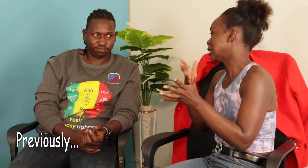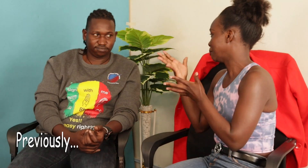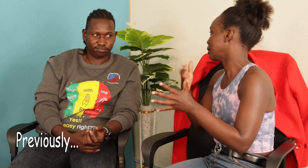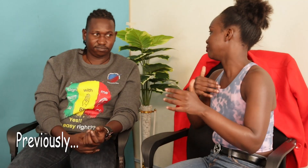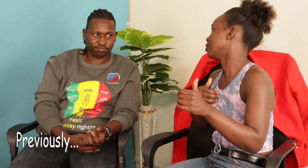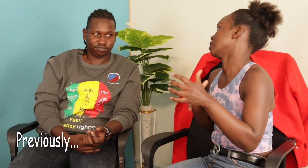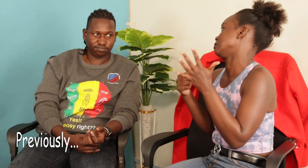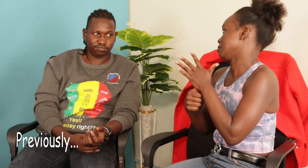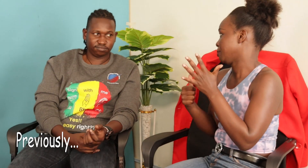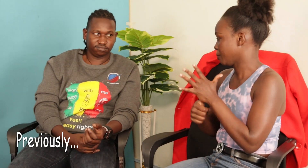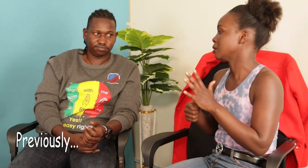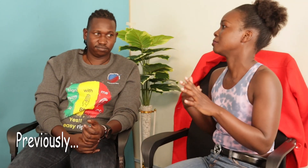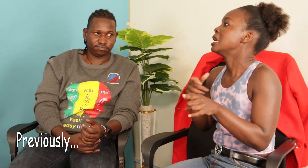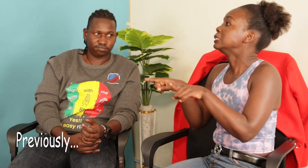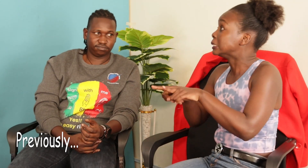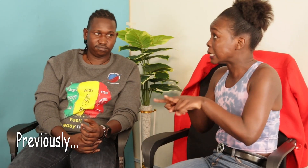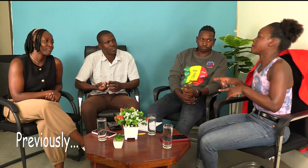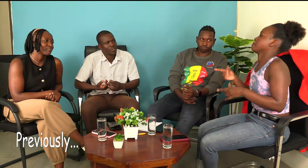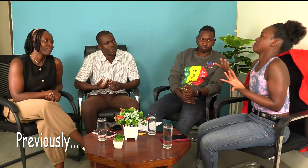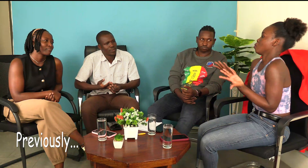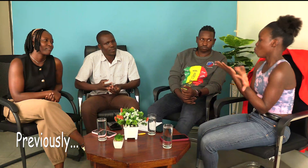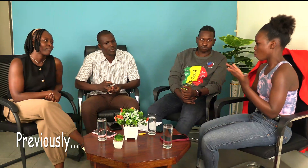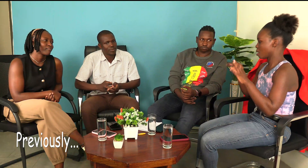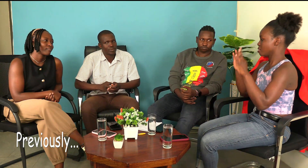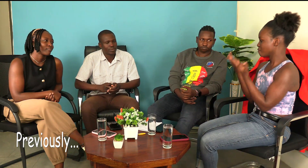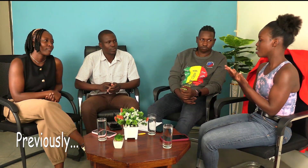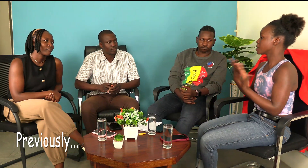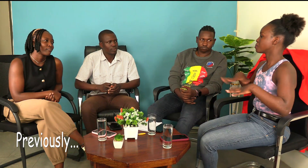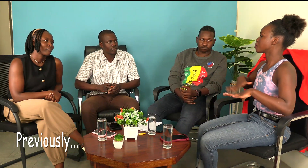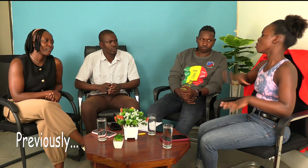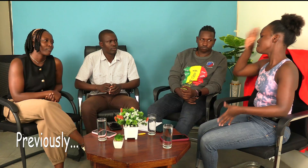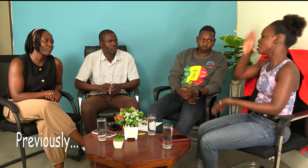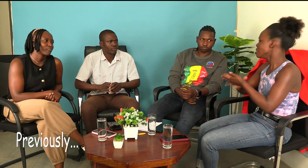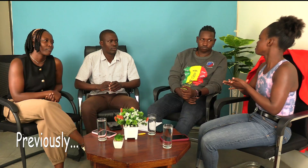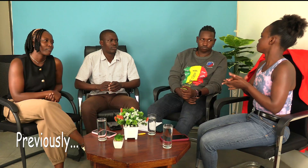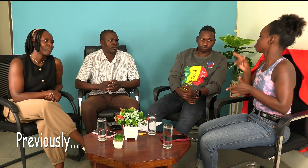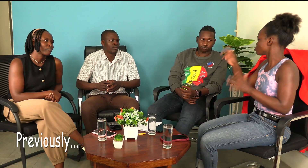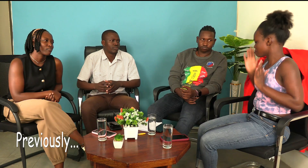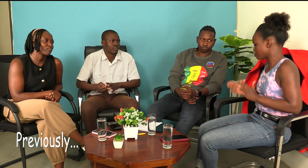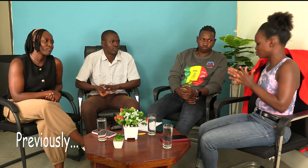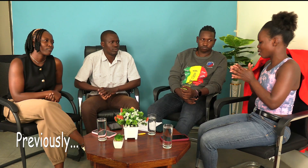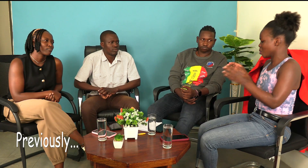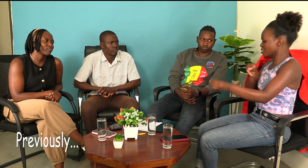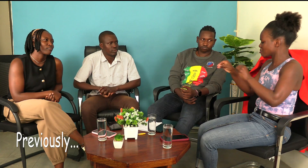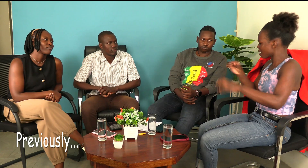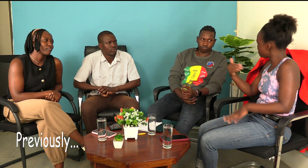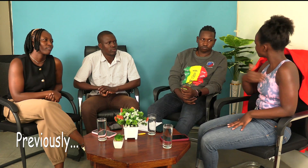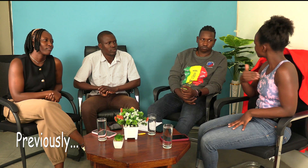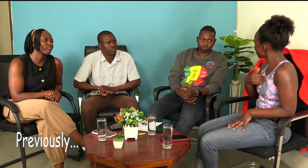Yeah. So we can resolve this. And the family also, the family of the